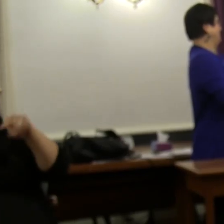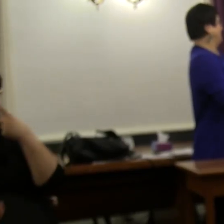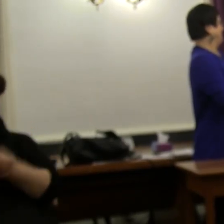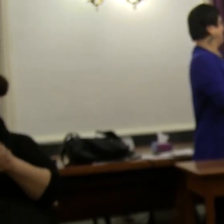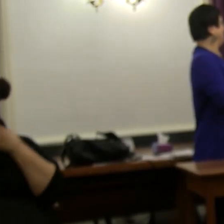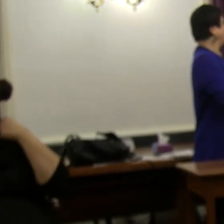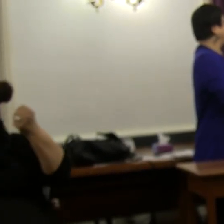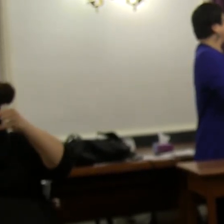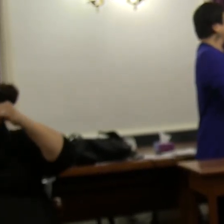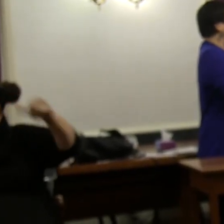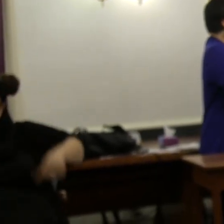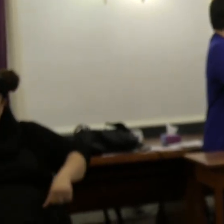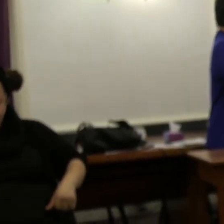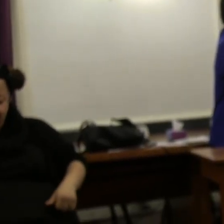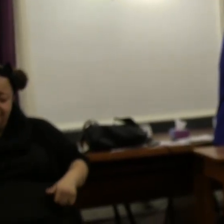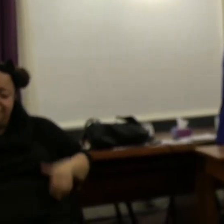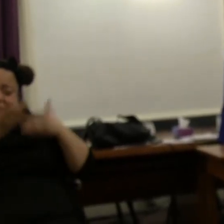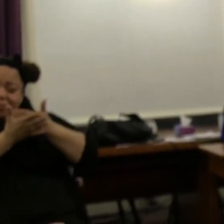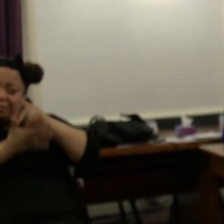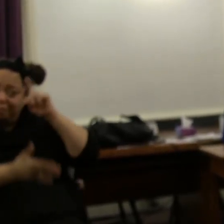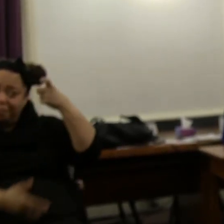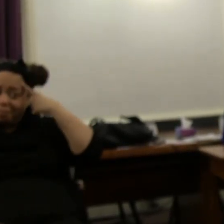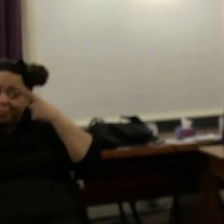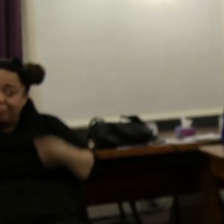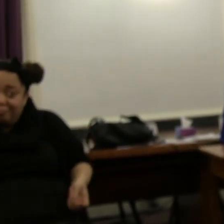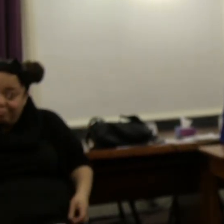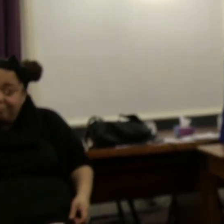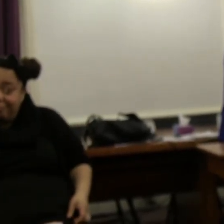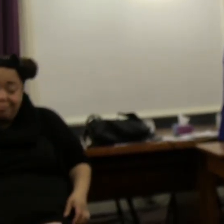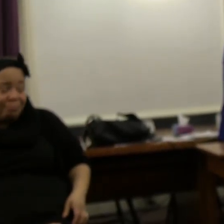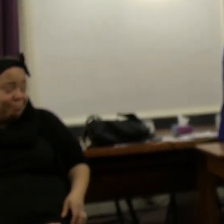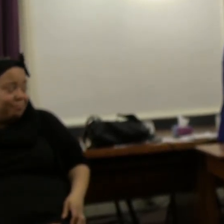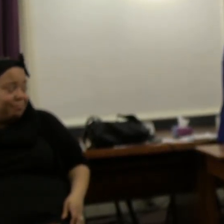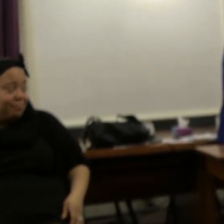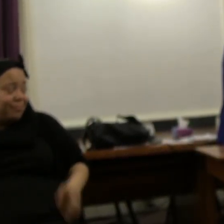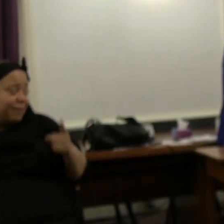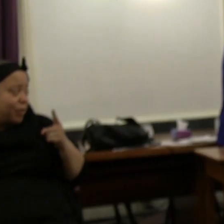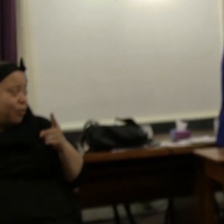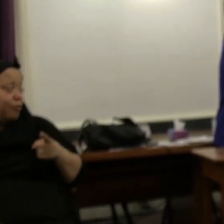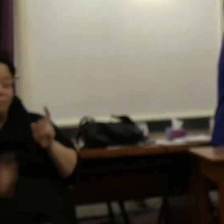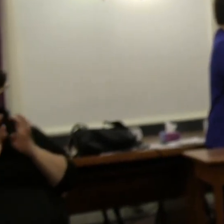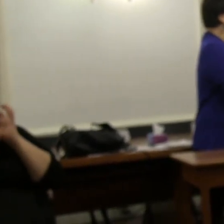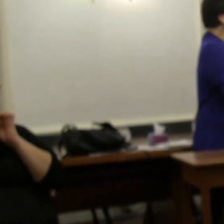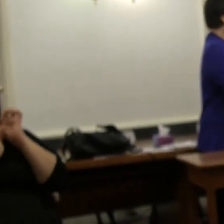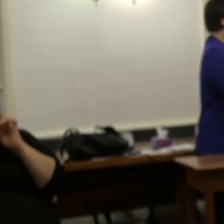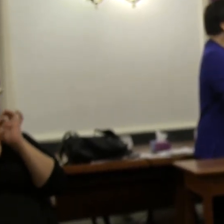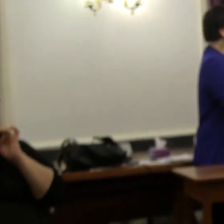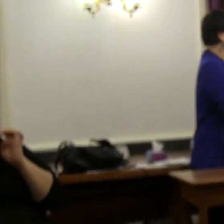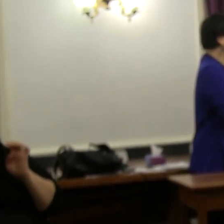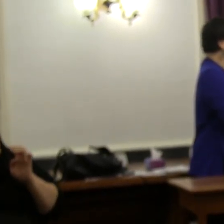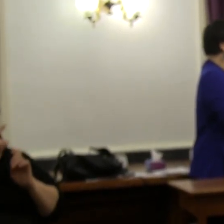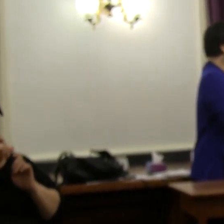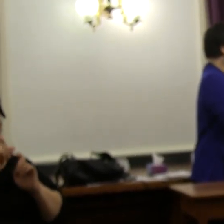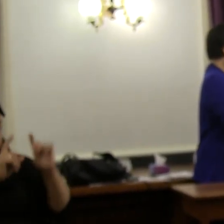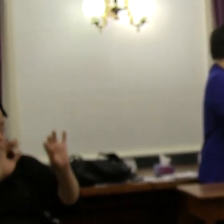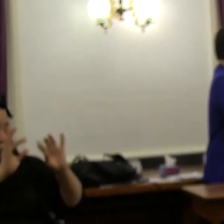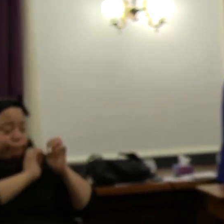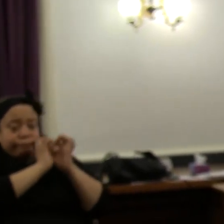This is Mark, I'm from Brattleboro. Brattleboro. Just so you guys know, it takes like 2 hours to get here from